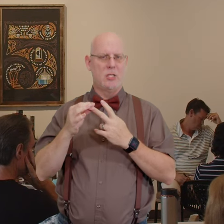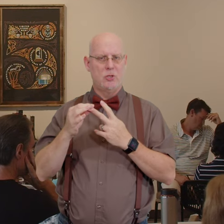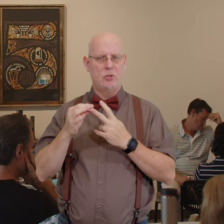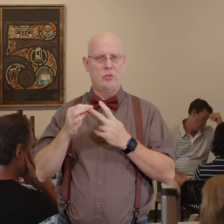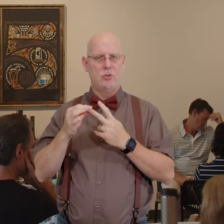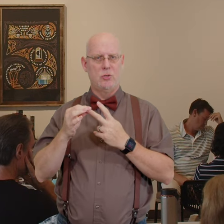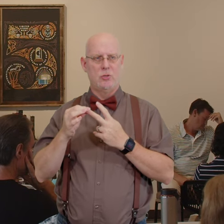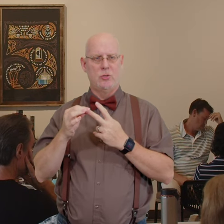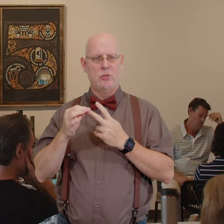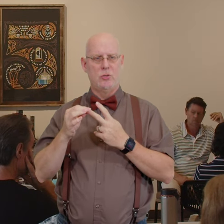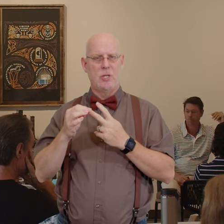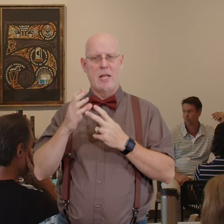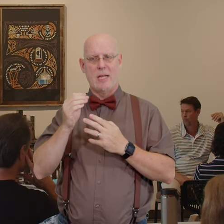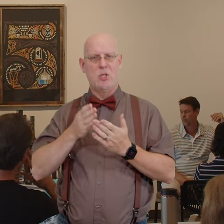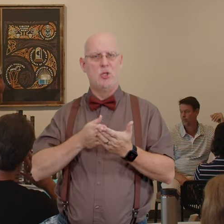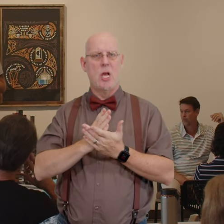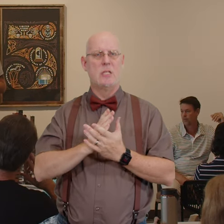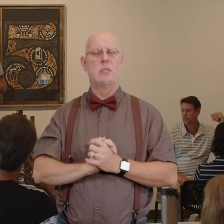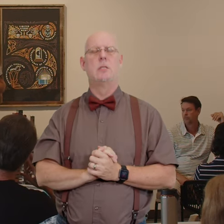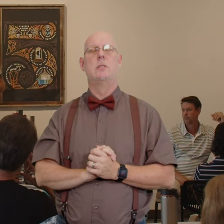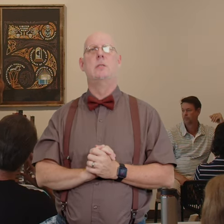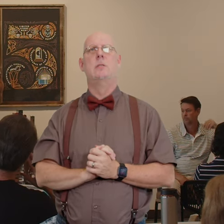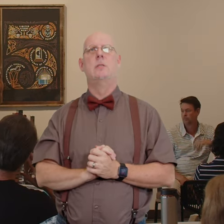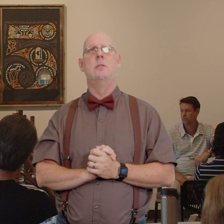Election in its justice,